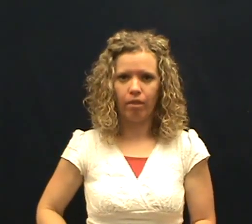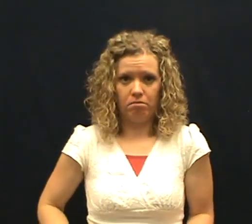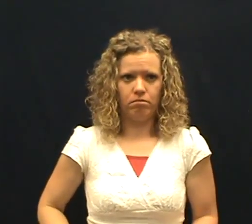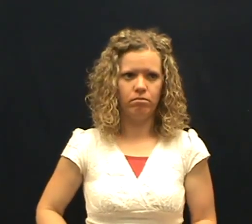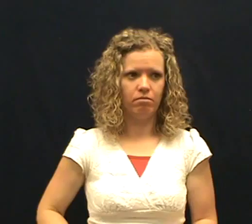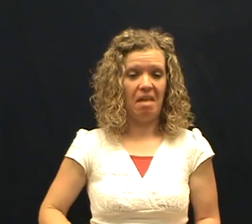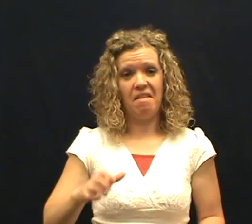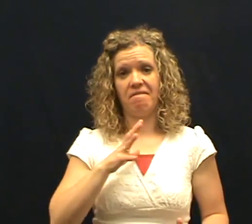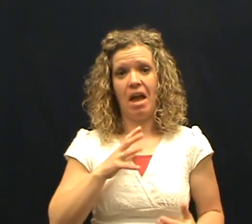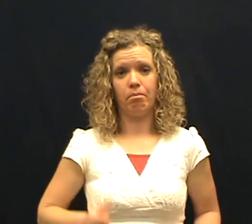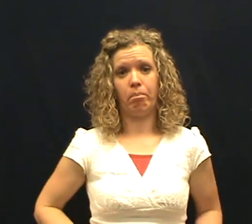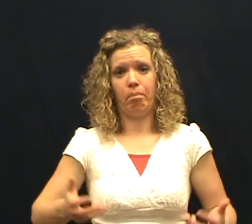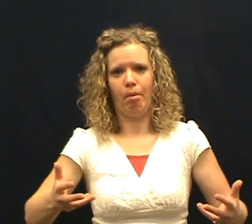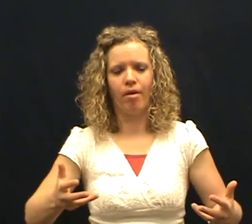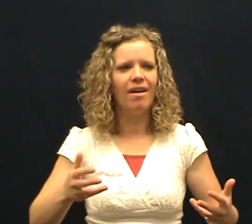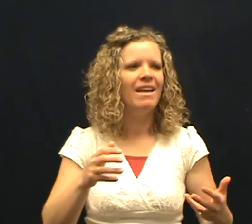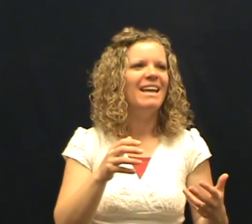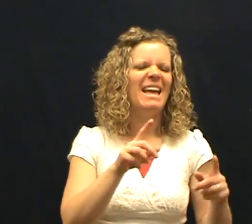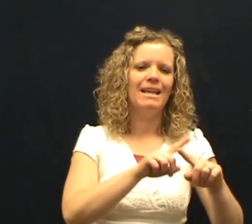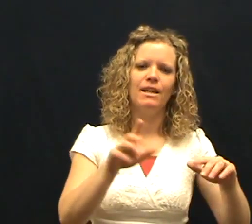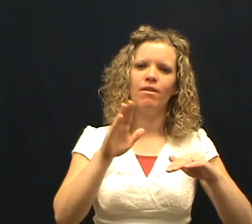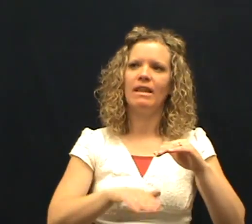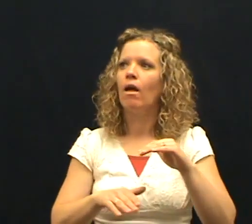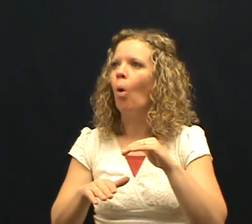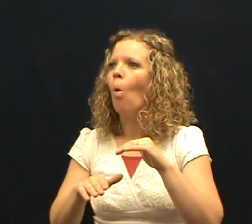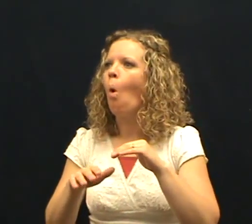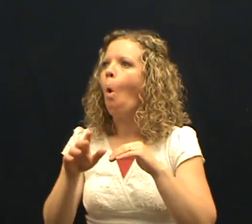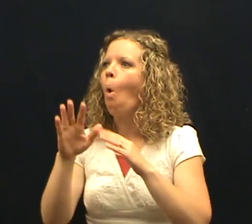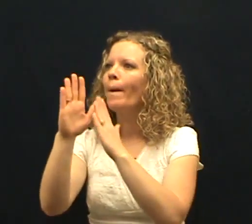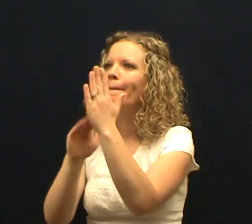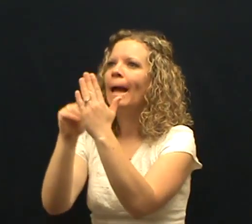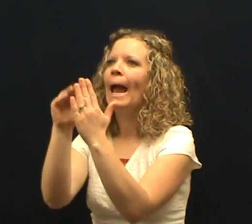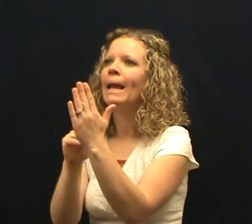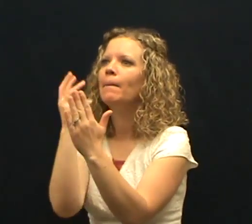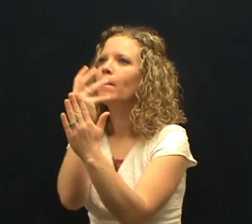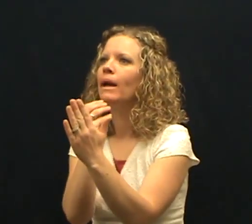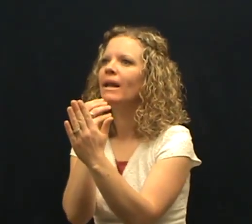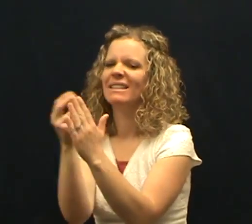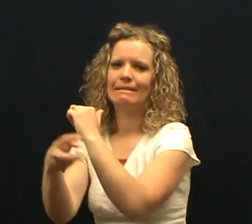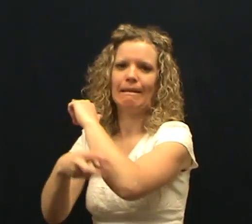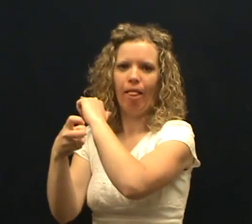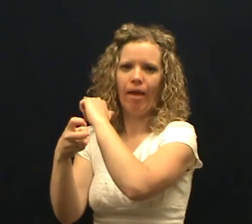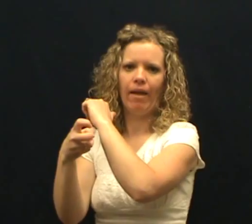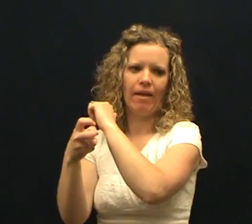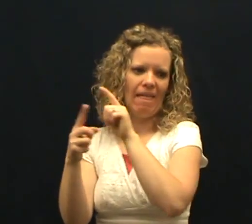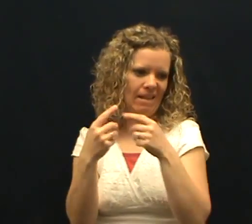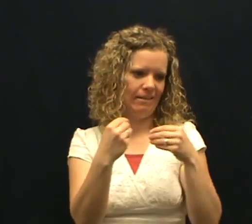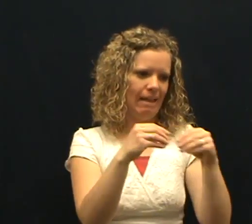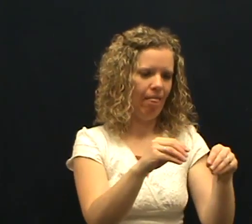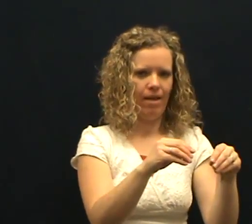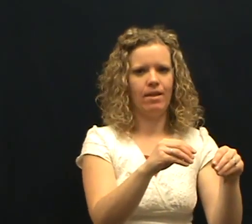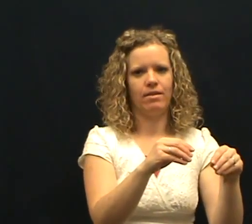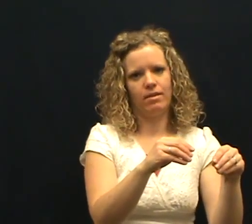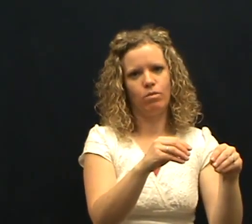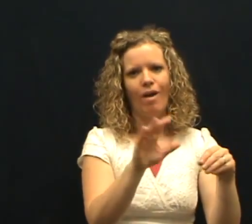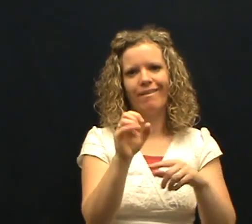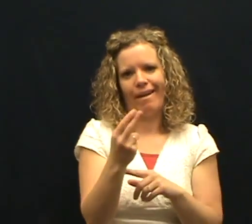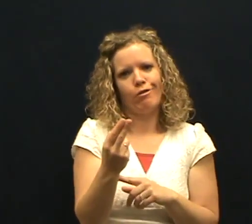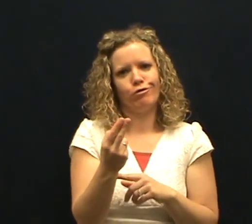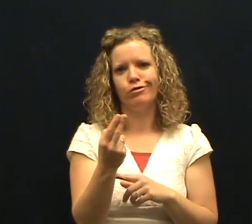and then having to find someone to sell the painting to and then get the cash. You've got the cash in your pocket once you take it.